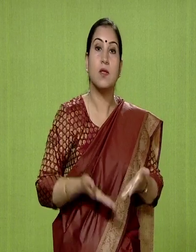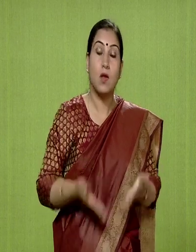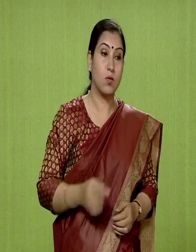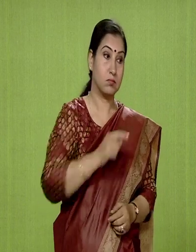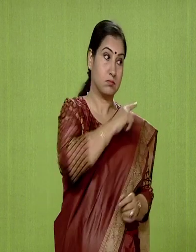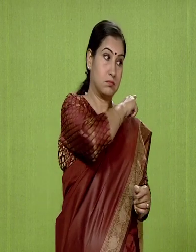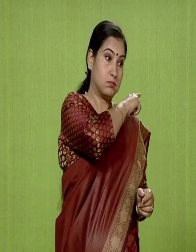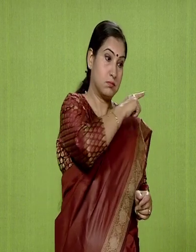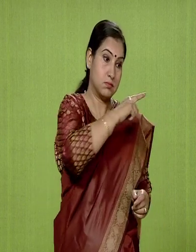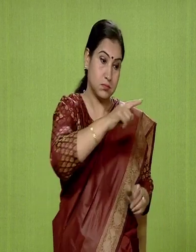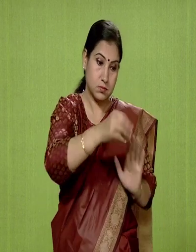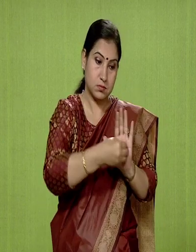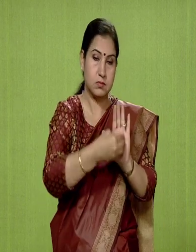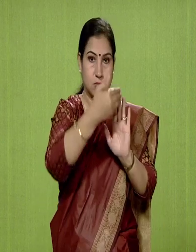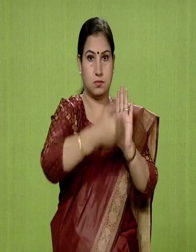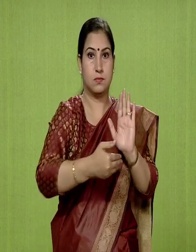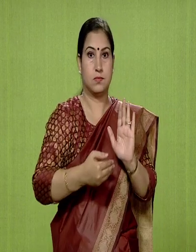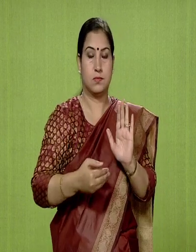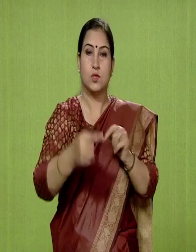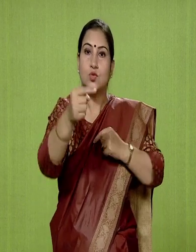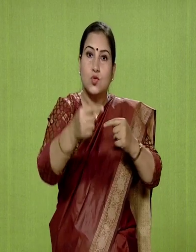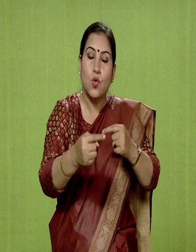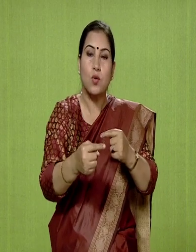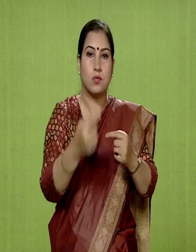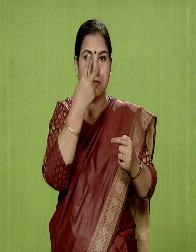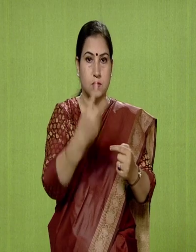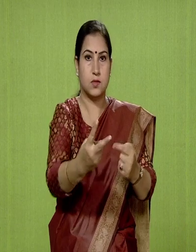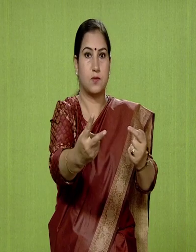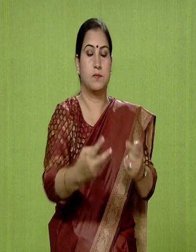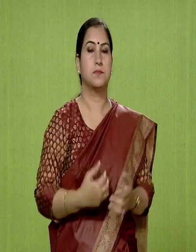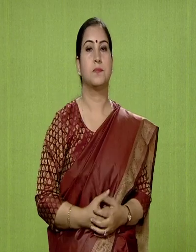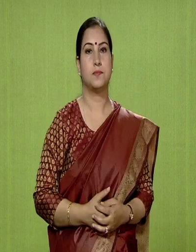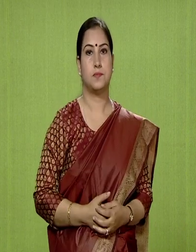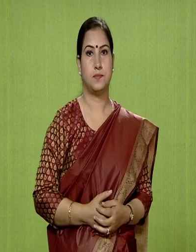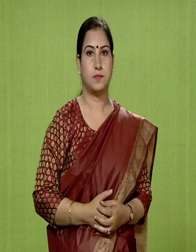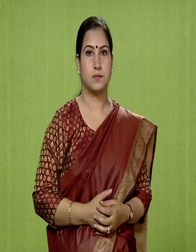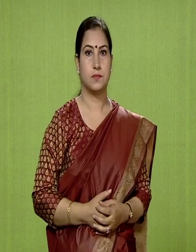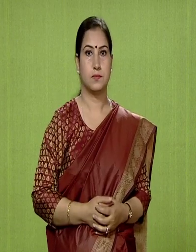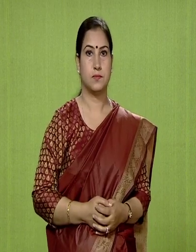let us revise what we have learnt in this video so far.